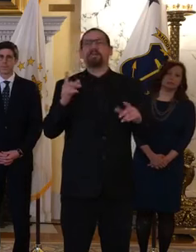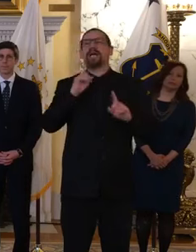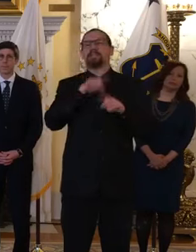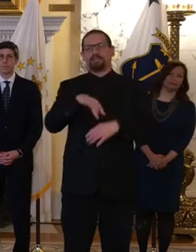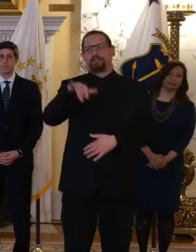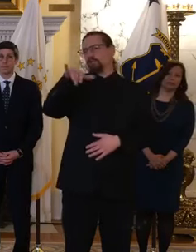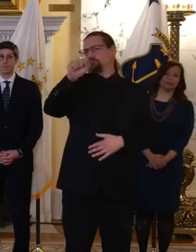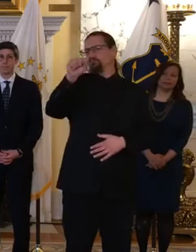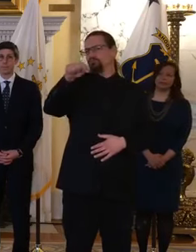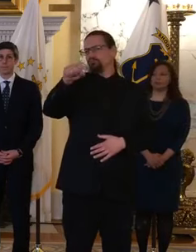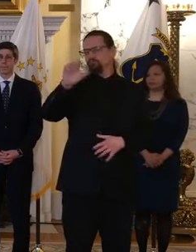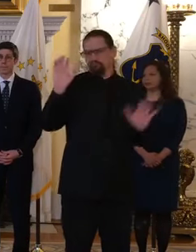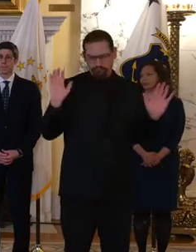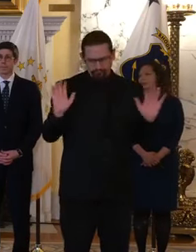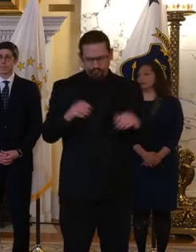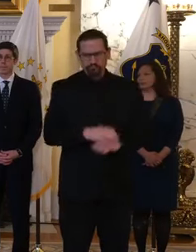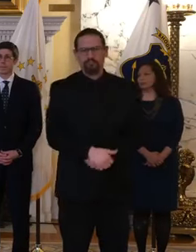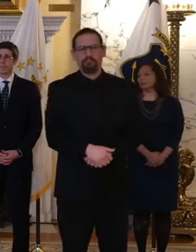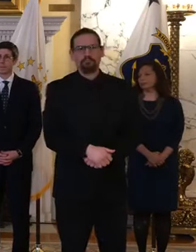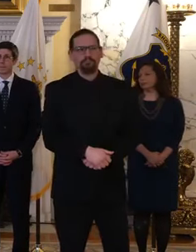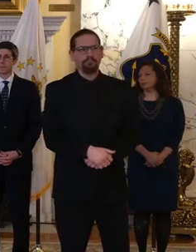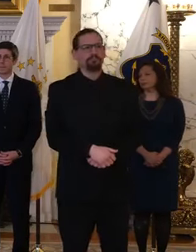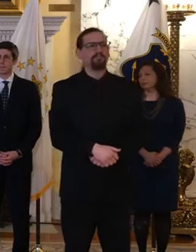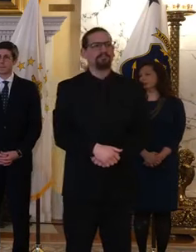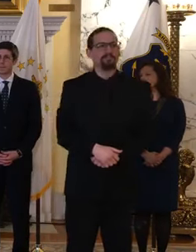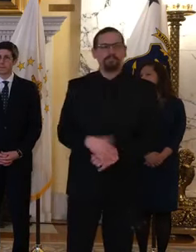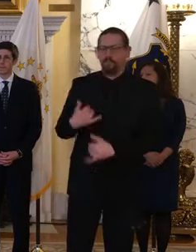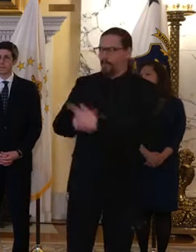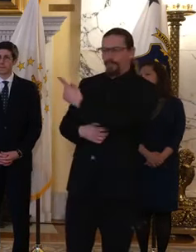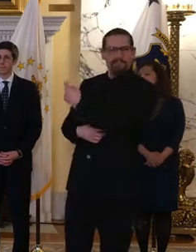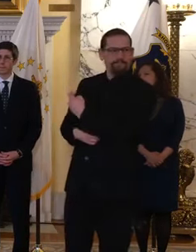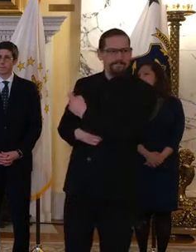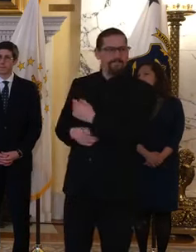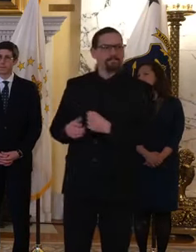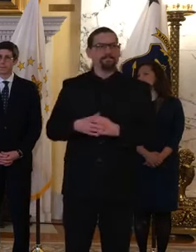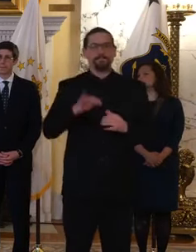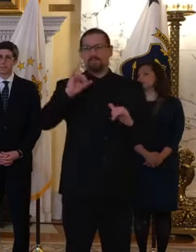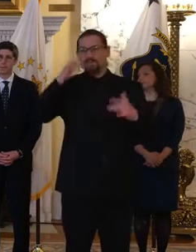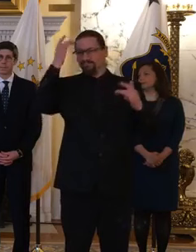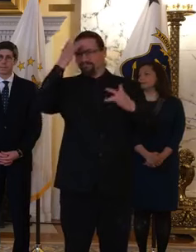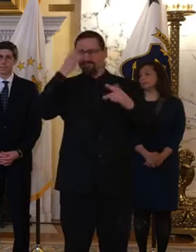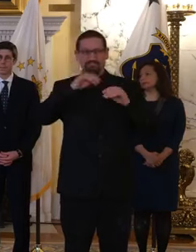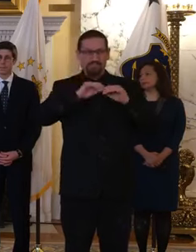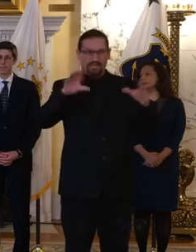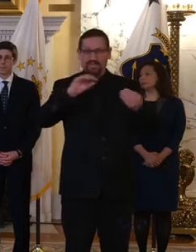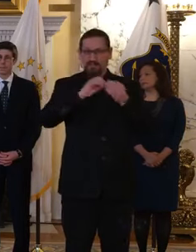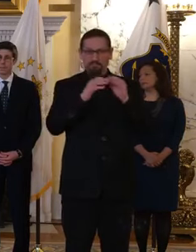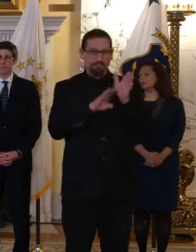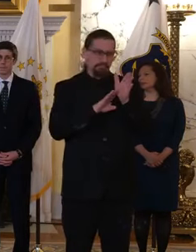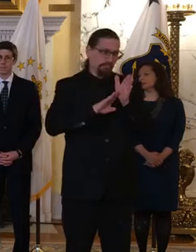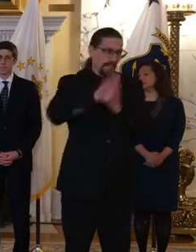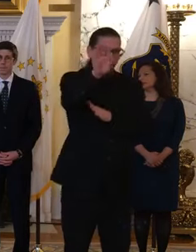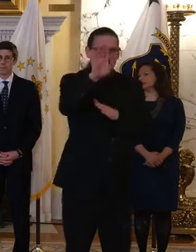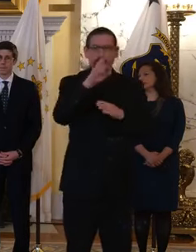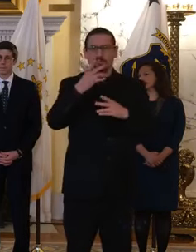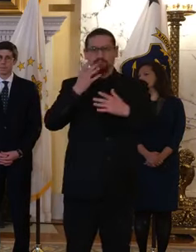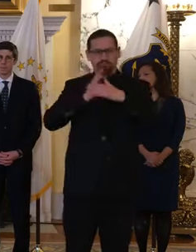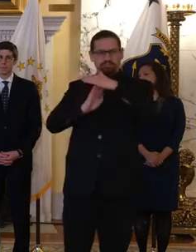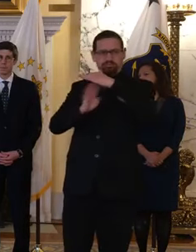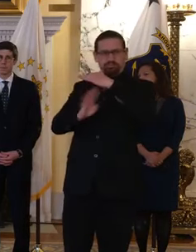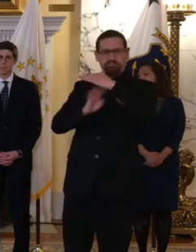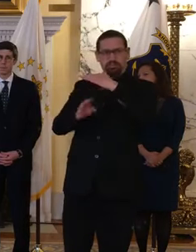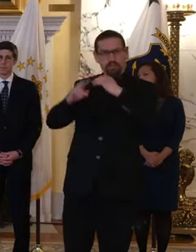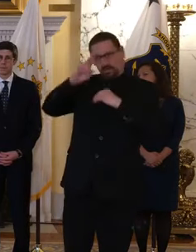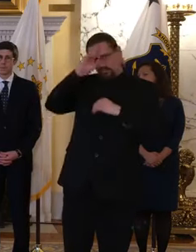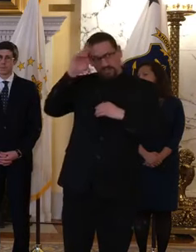now seeing a surge in sick people going to the hospitals? Are there still enough beds? Are patients with COVID-19 allowed to go to nursing